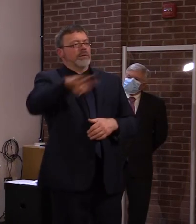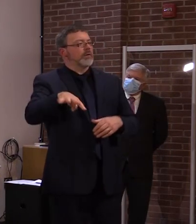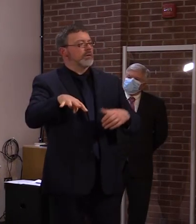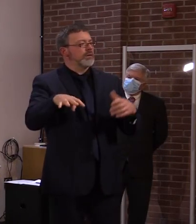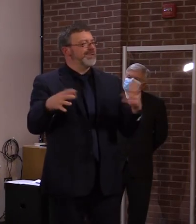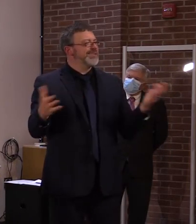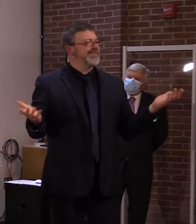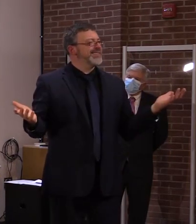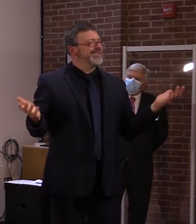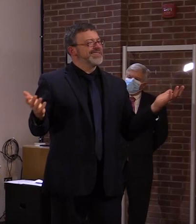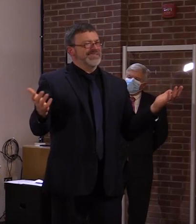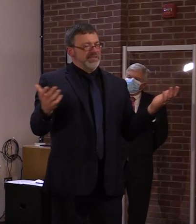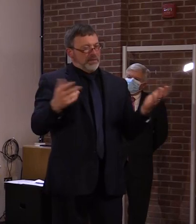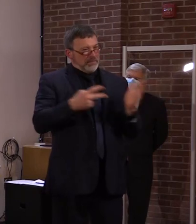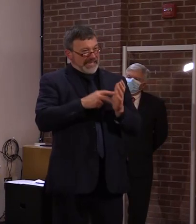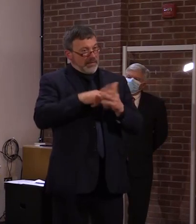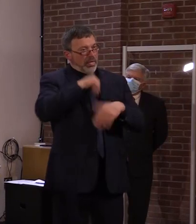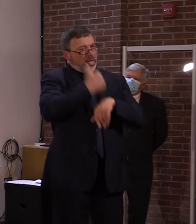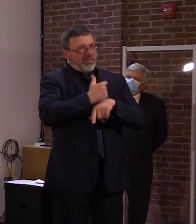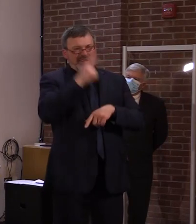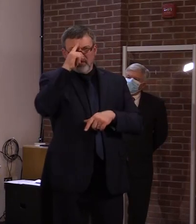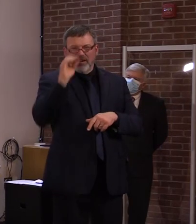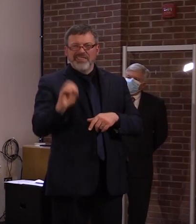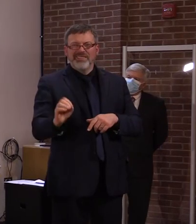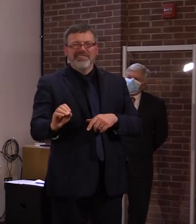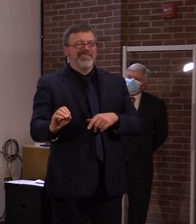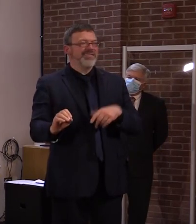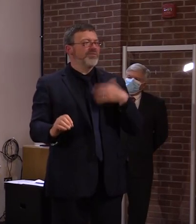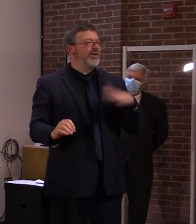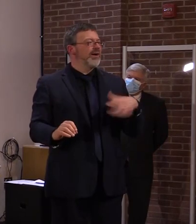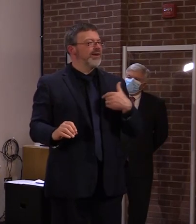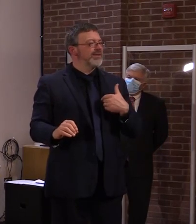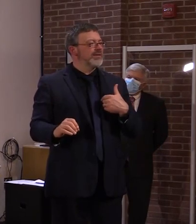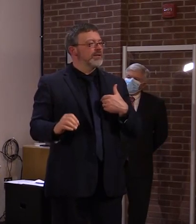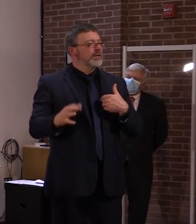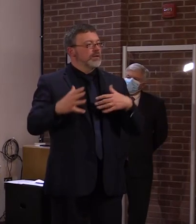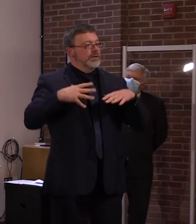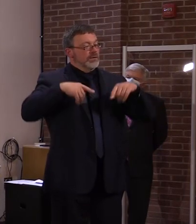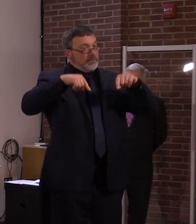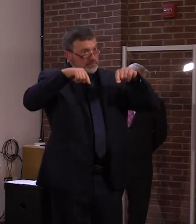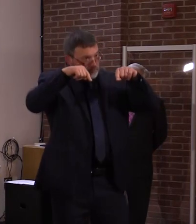confrontation. We were fortunate here in Vermont that we had